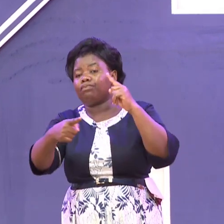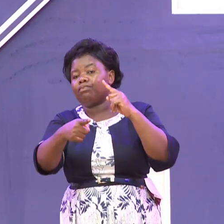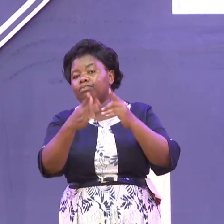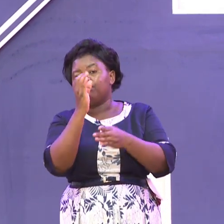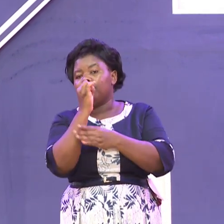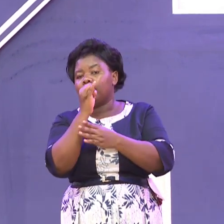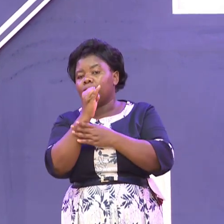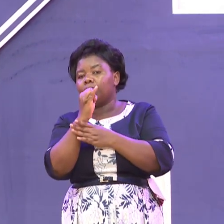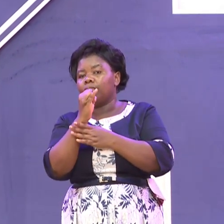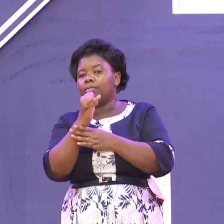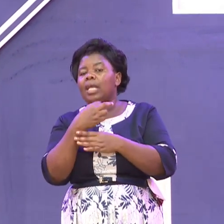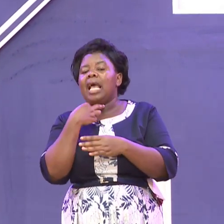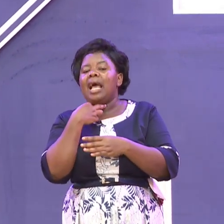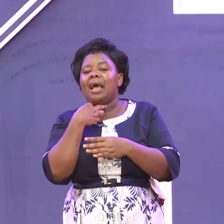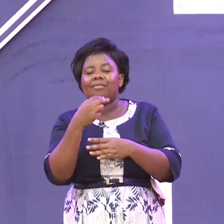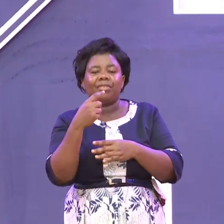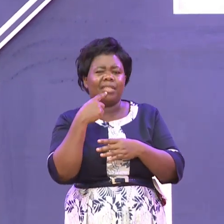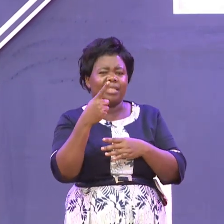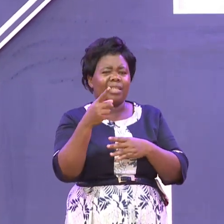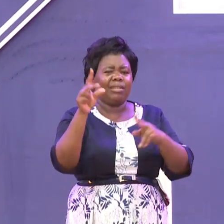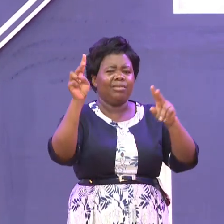to sacrifice him,